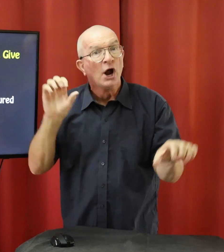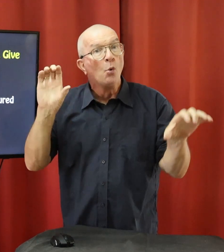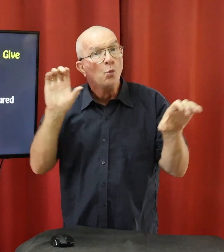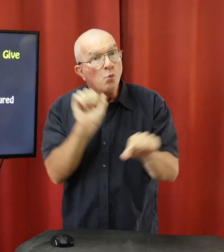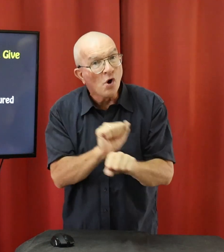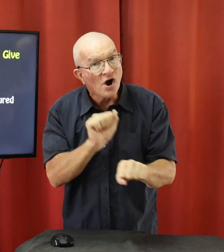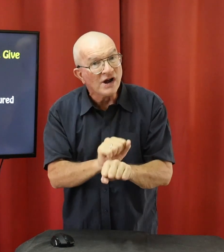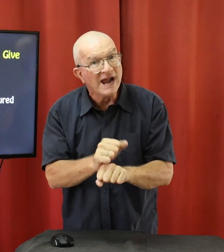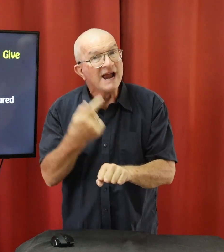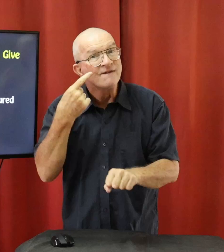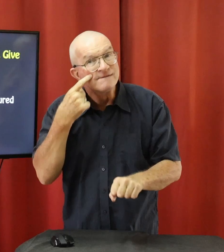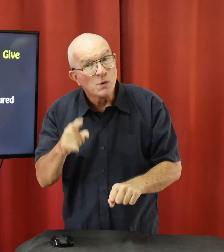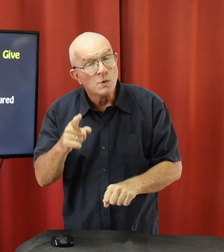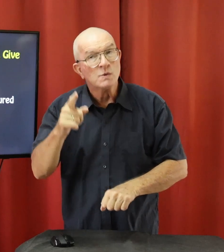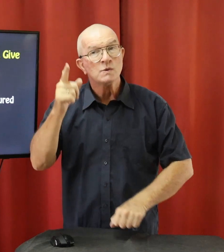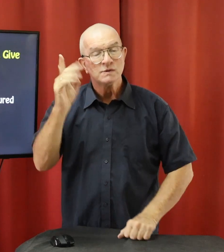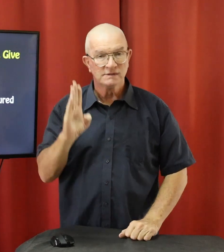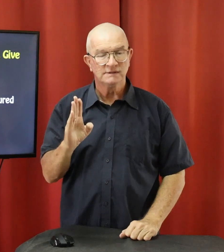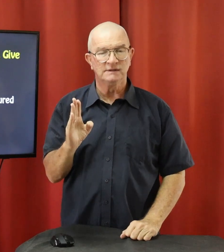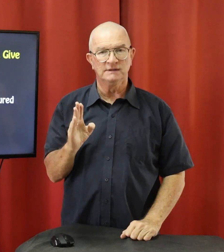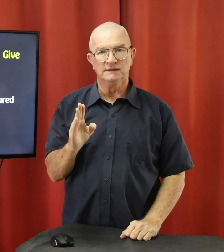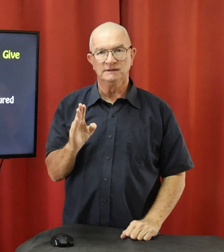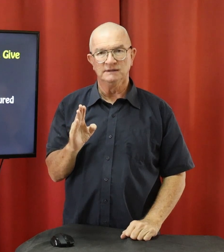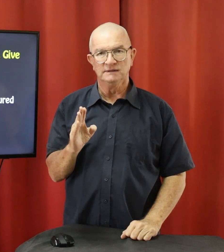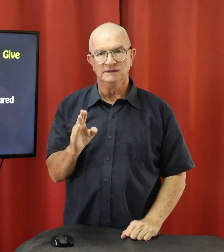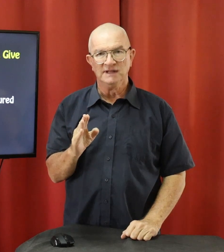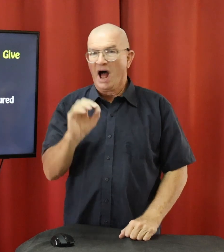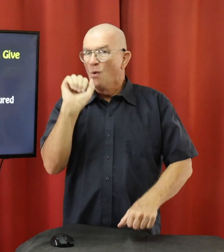Why? Because they're doing the work for God.